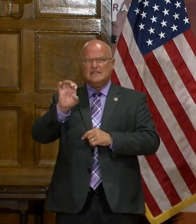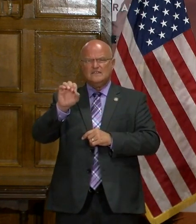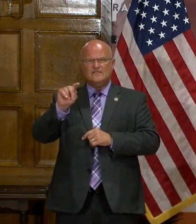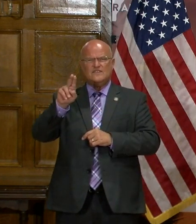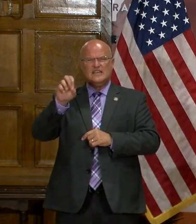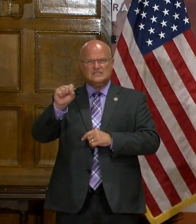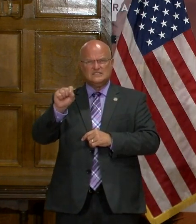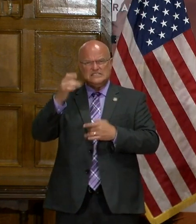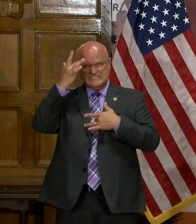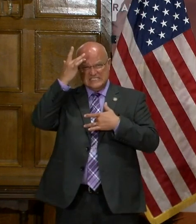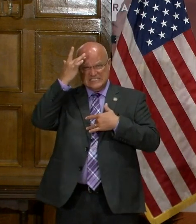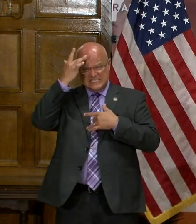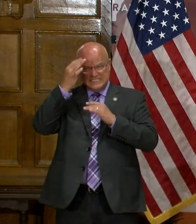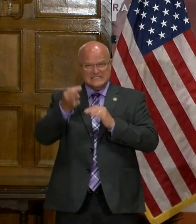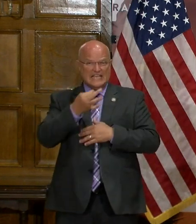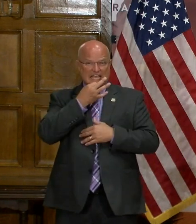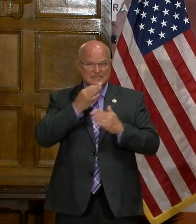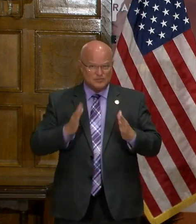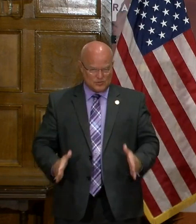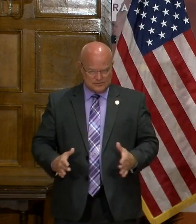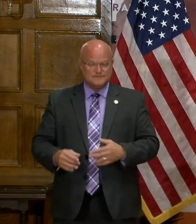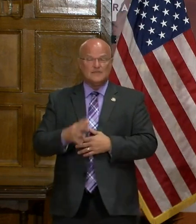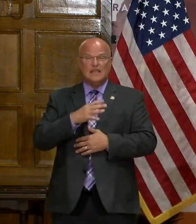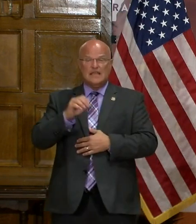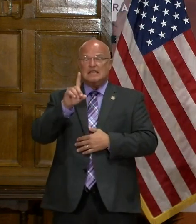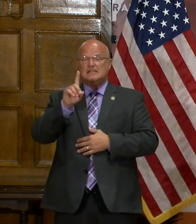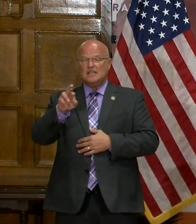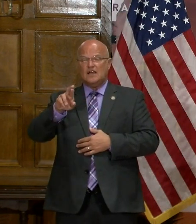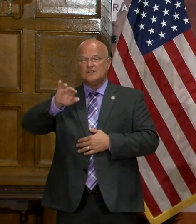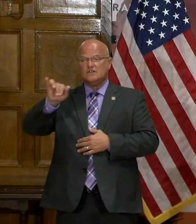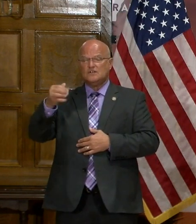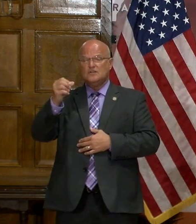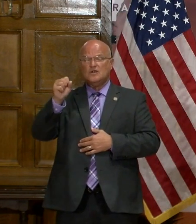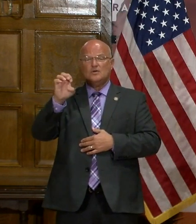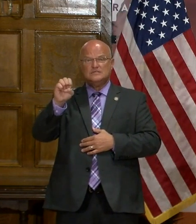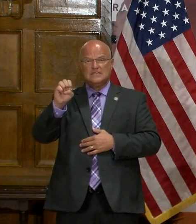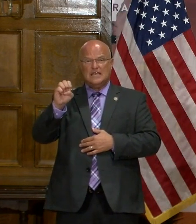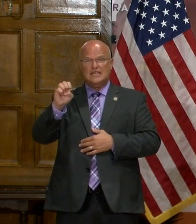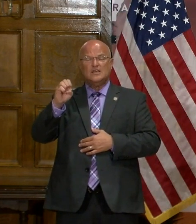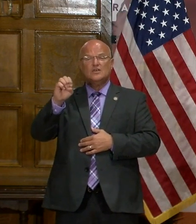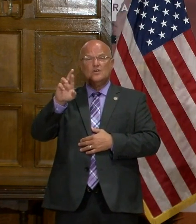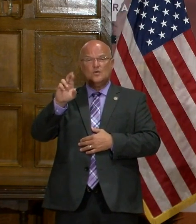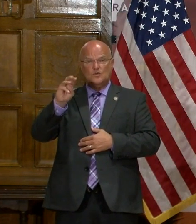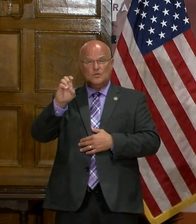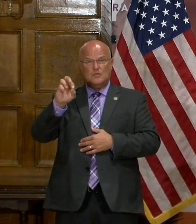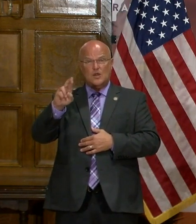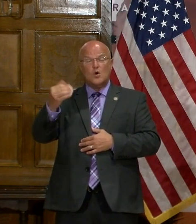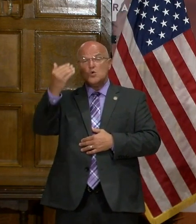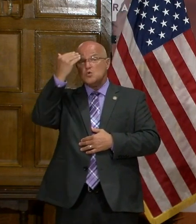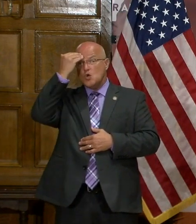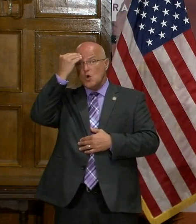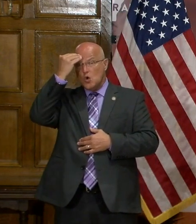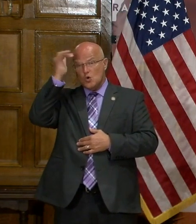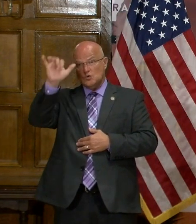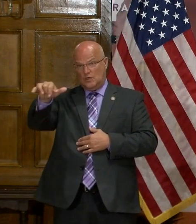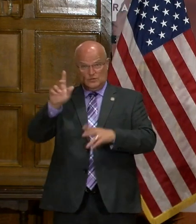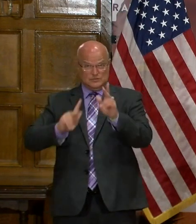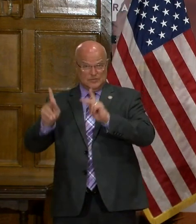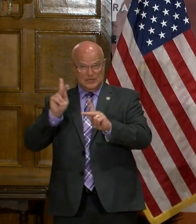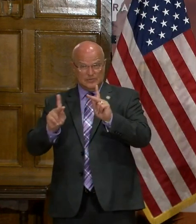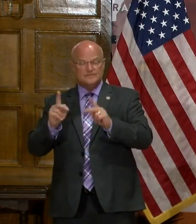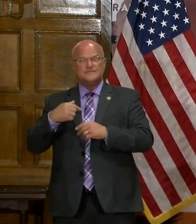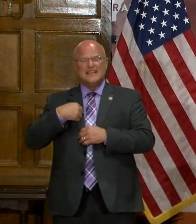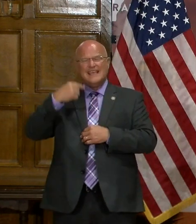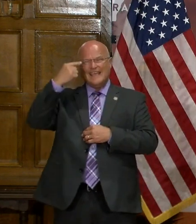pediatric infectious disease experts. And Dr. Jose Romero knows many of these. And I think it was a